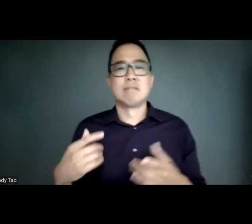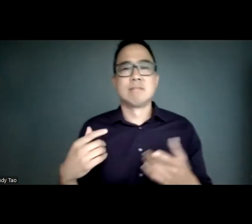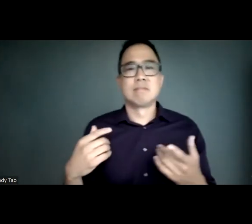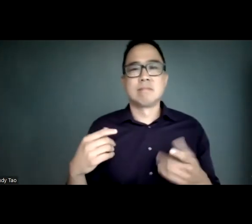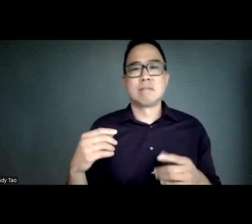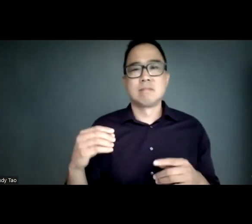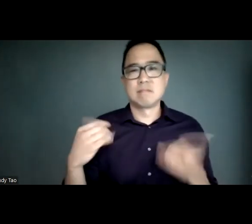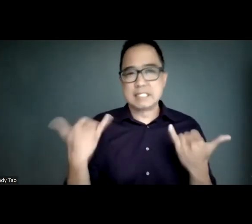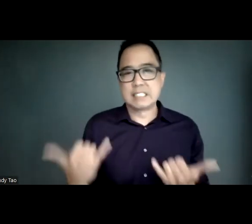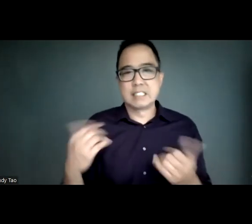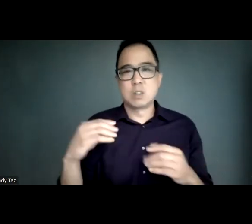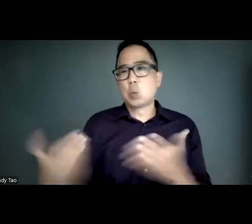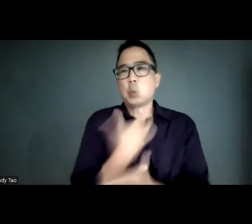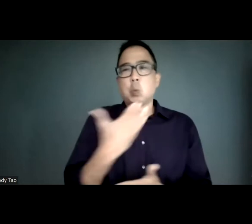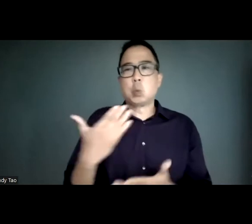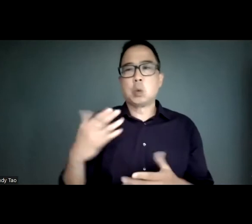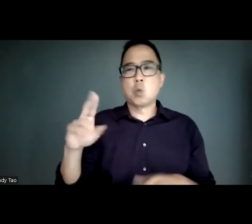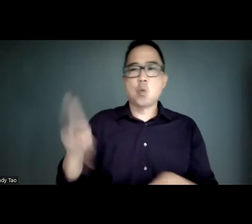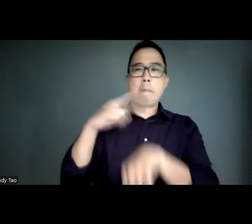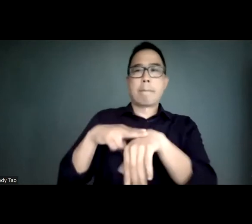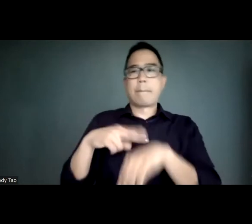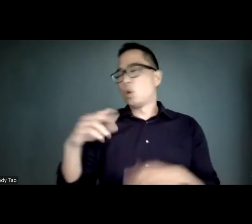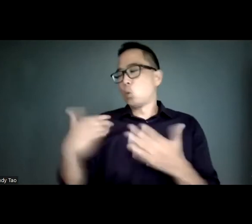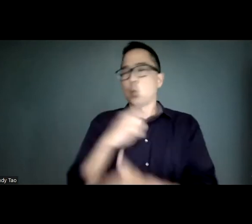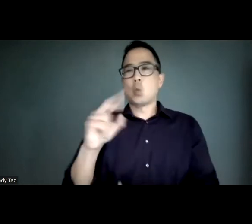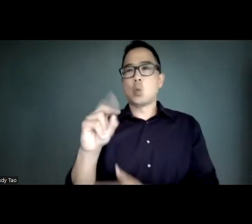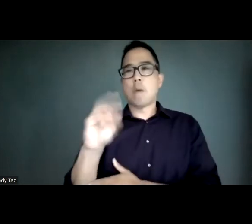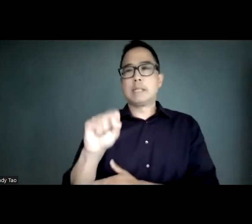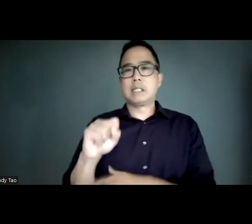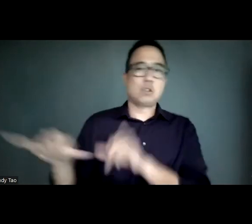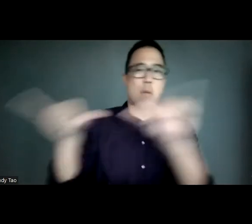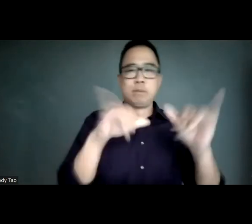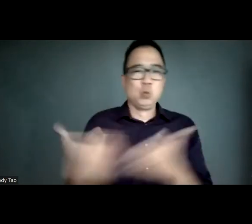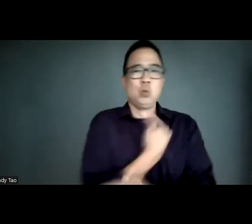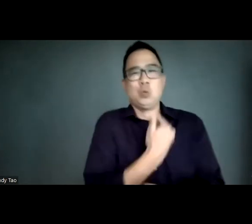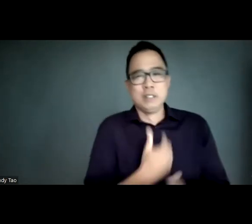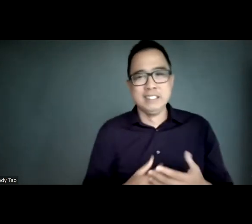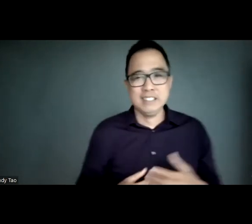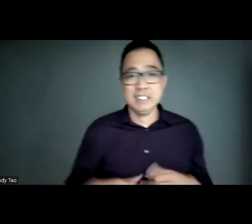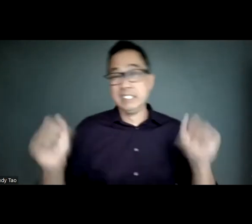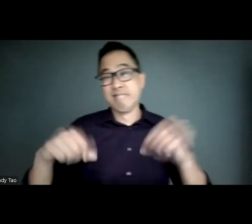Like masks will continue to be used. This is our new normal.